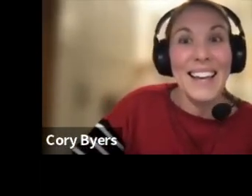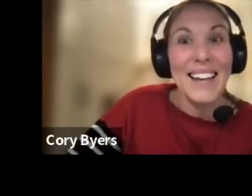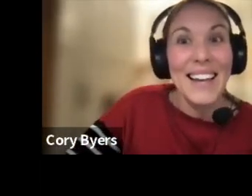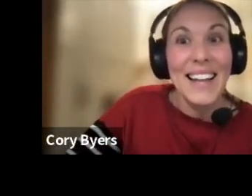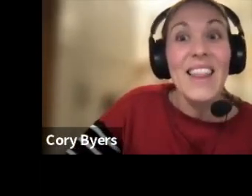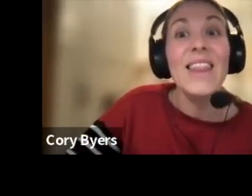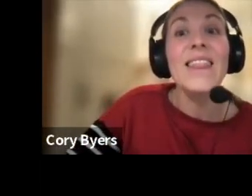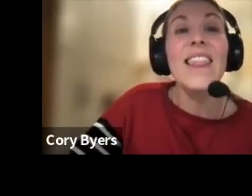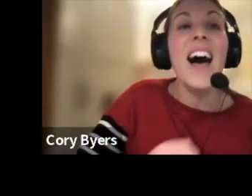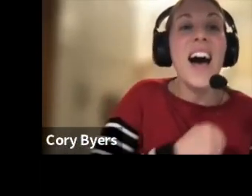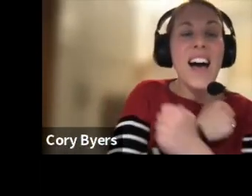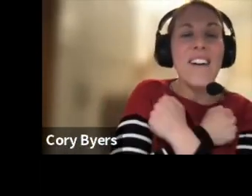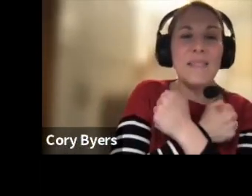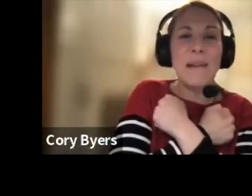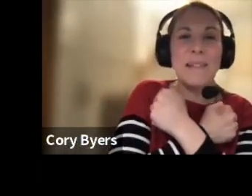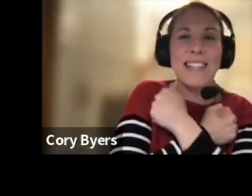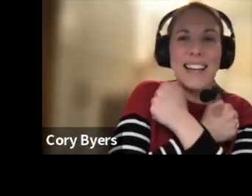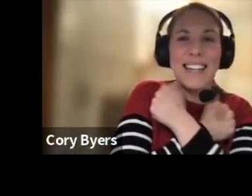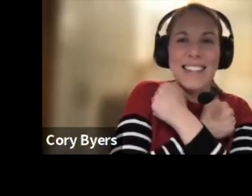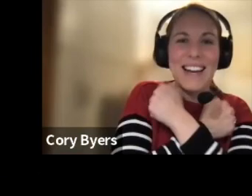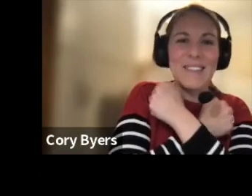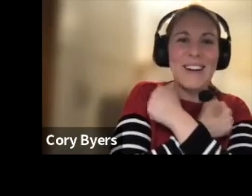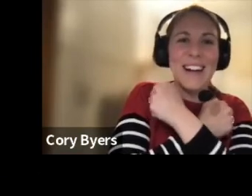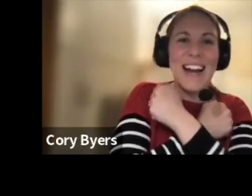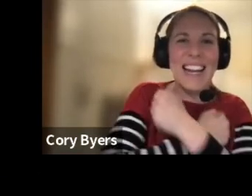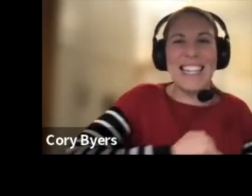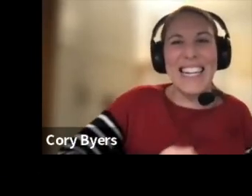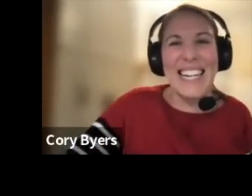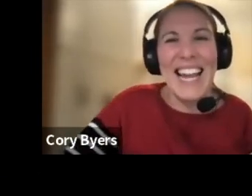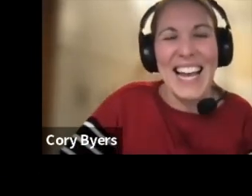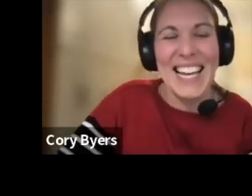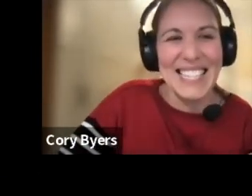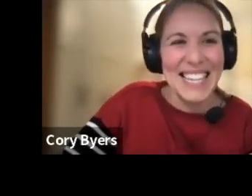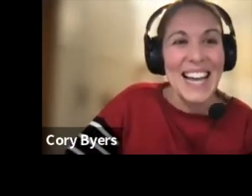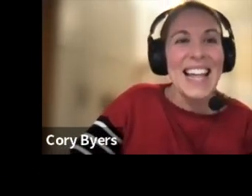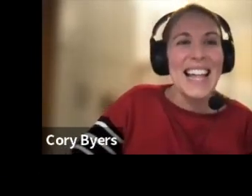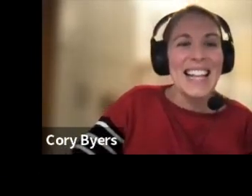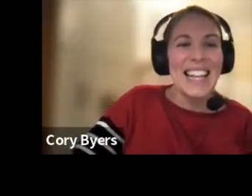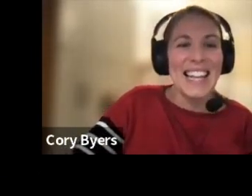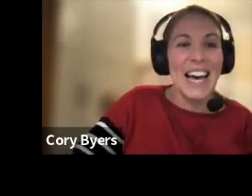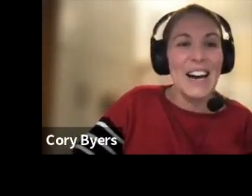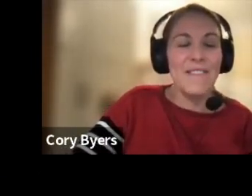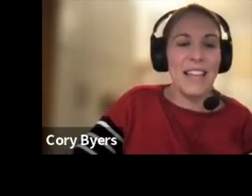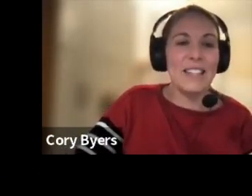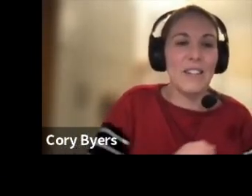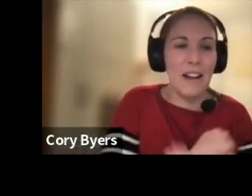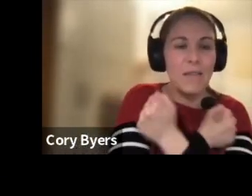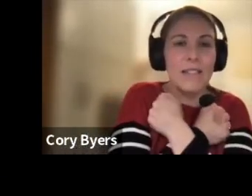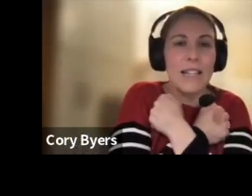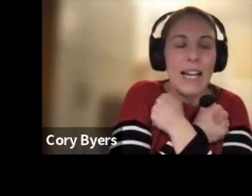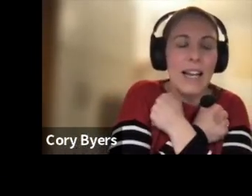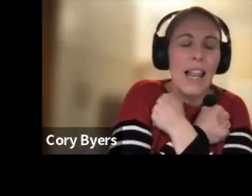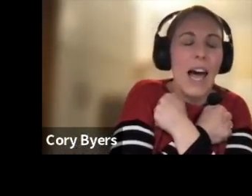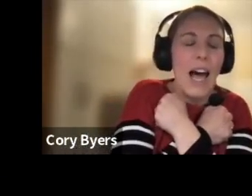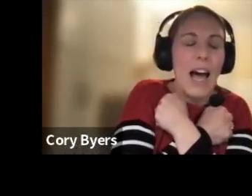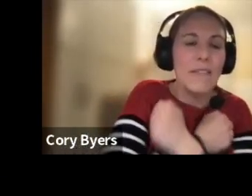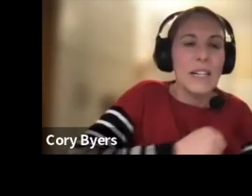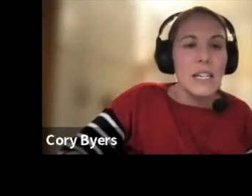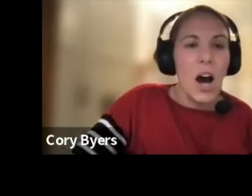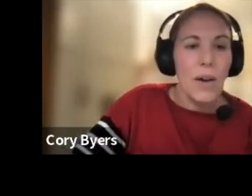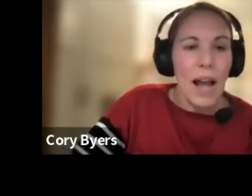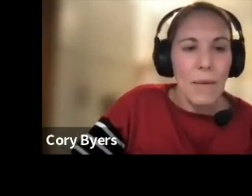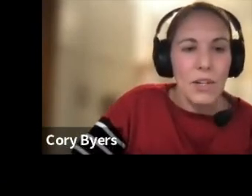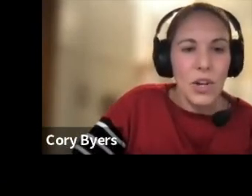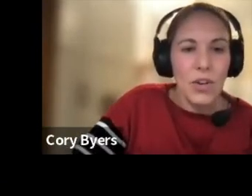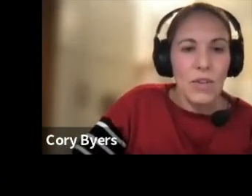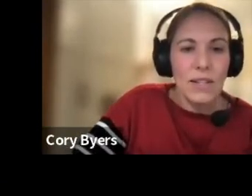it? Loves baby signing time. All right. Yes. Love. That's a great sign. Love.